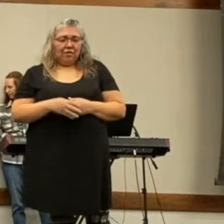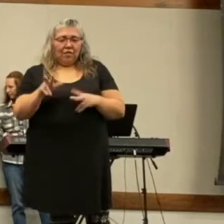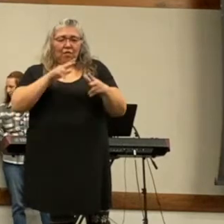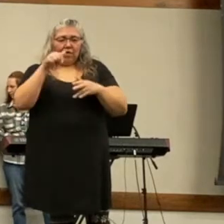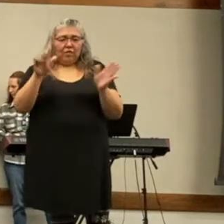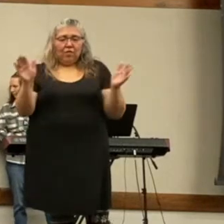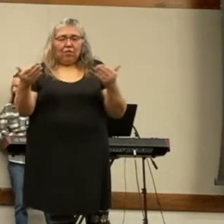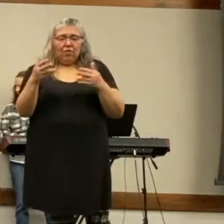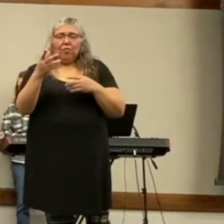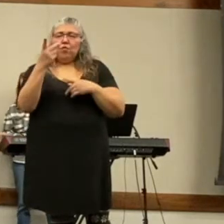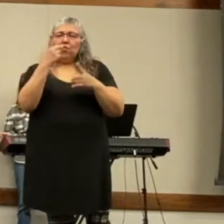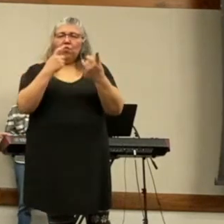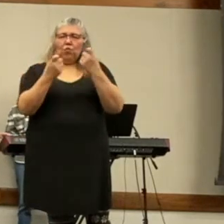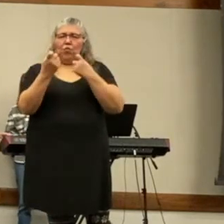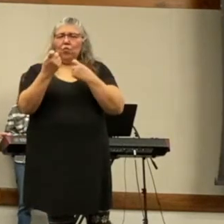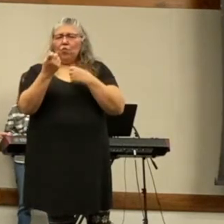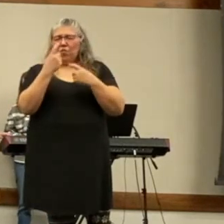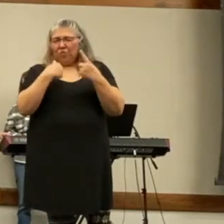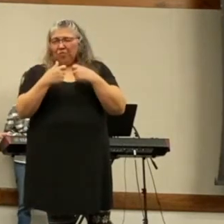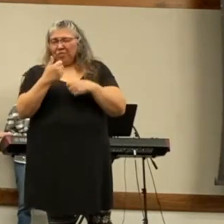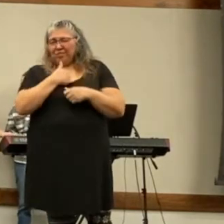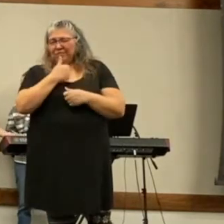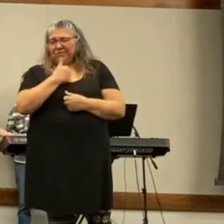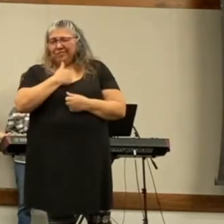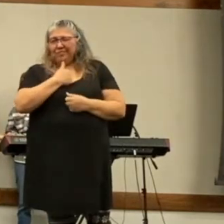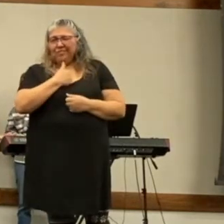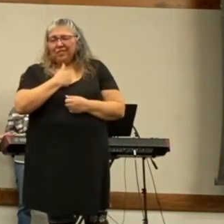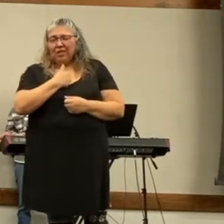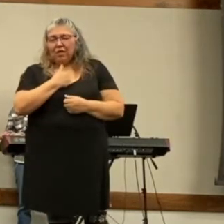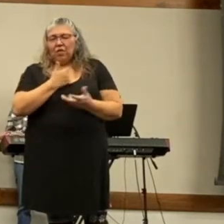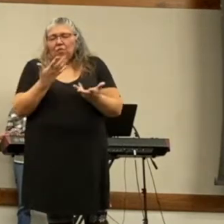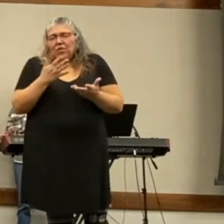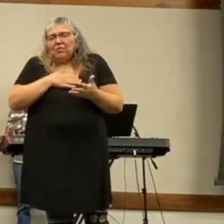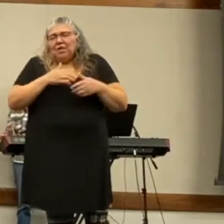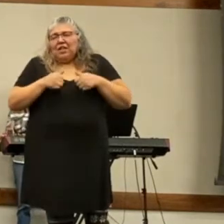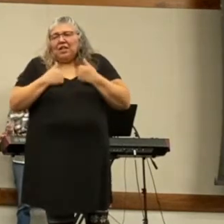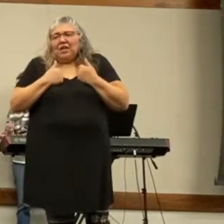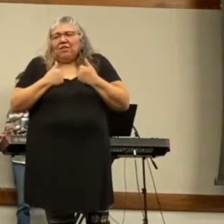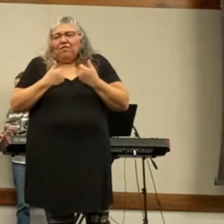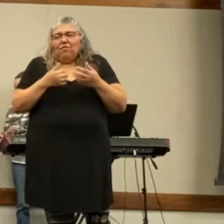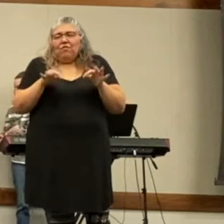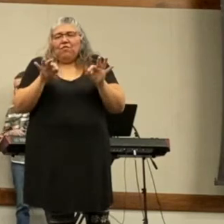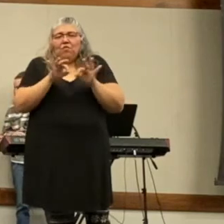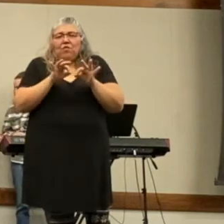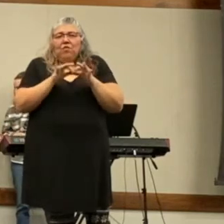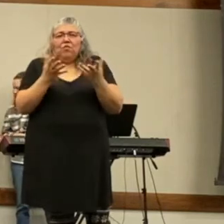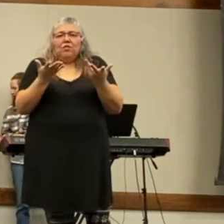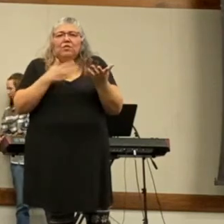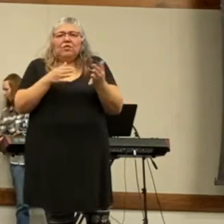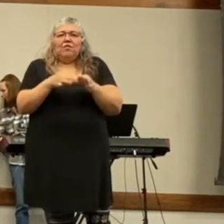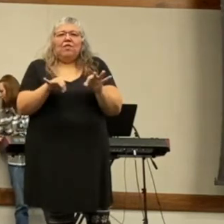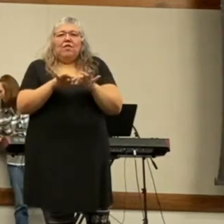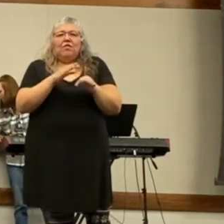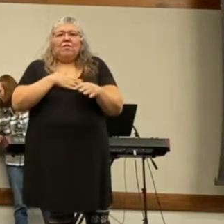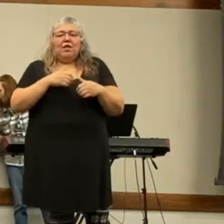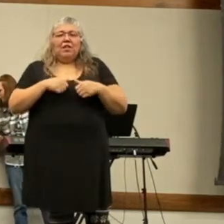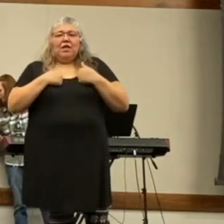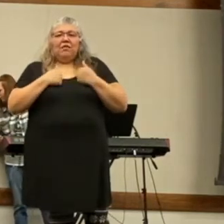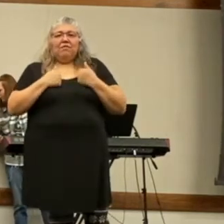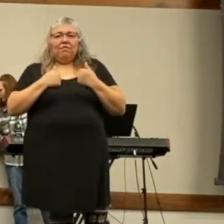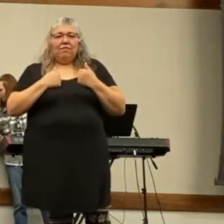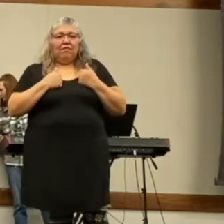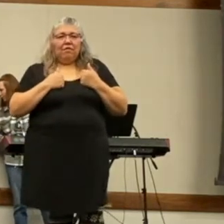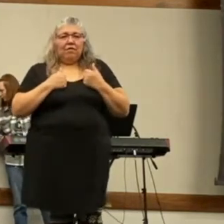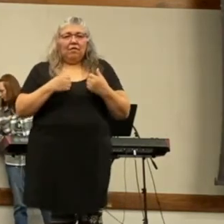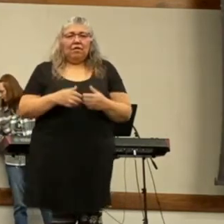room questioning themselves. What is my life worth? What's the value of it? Am